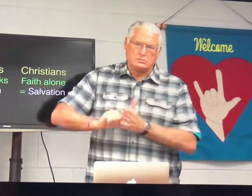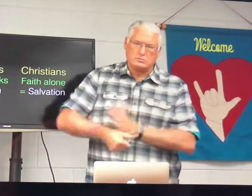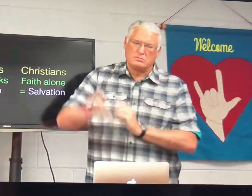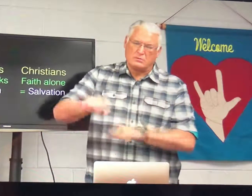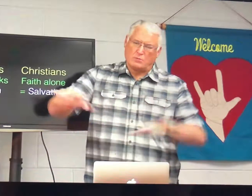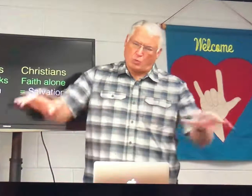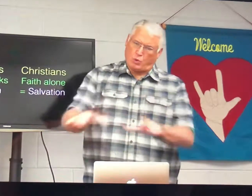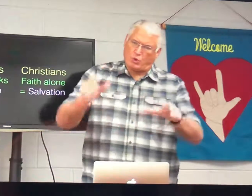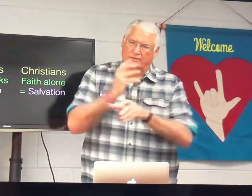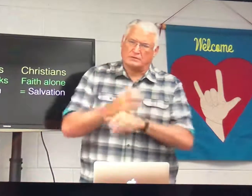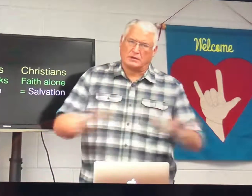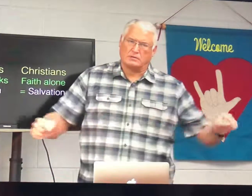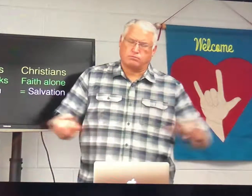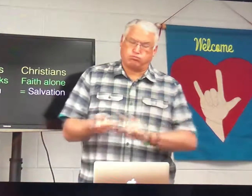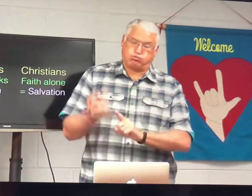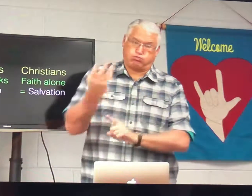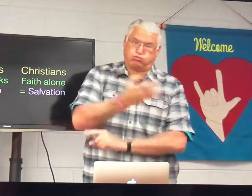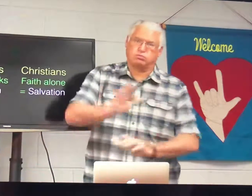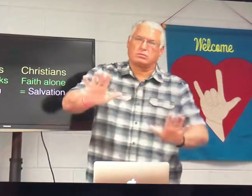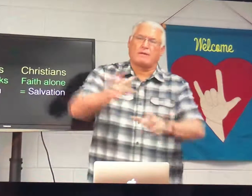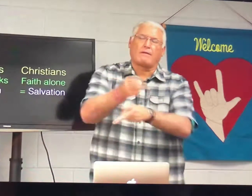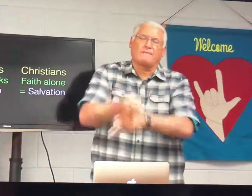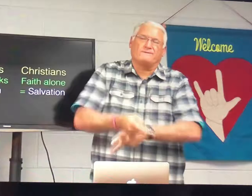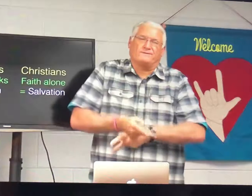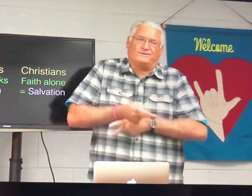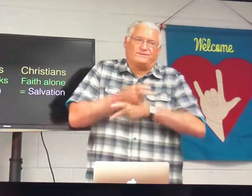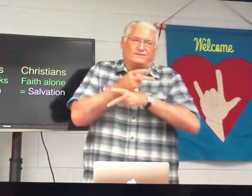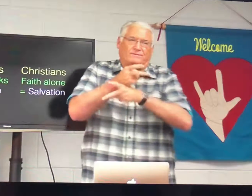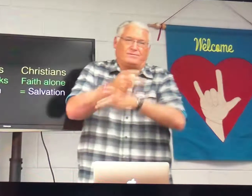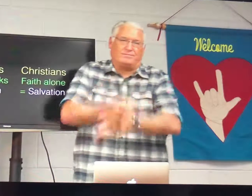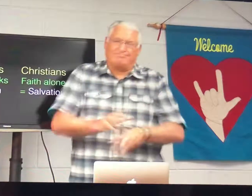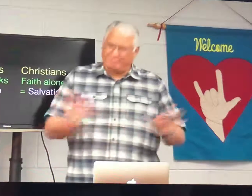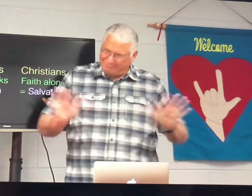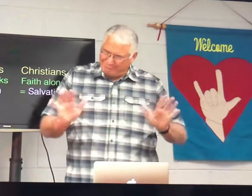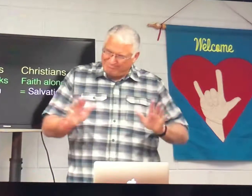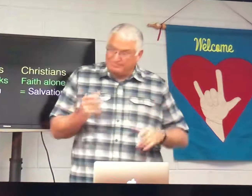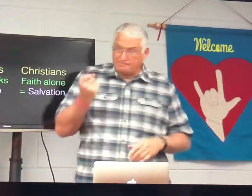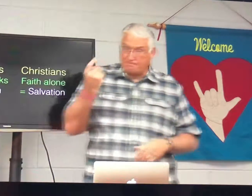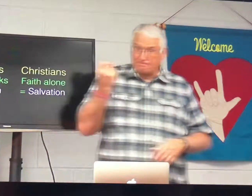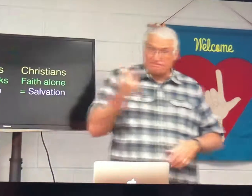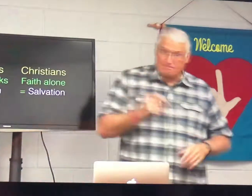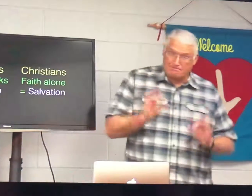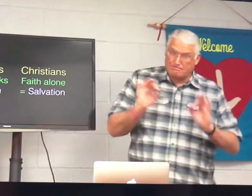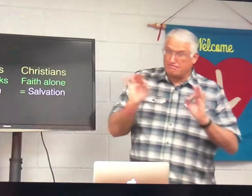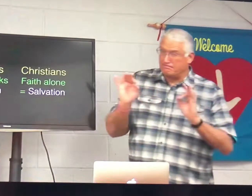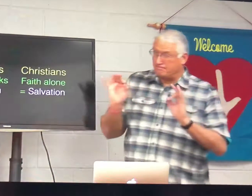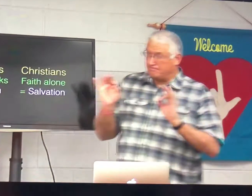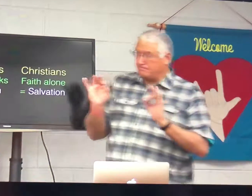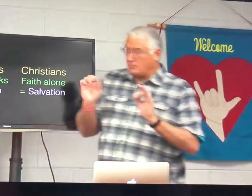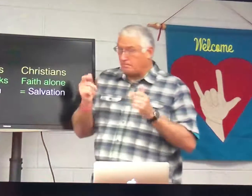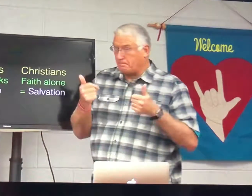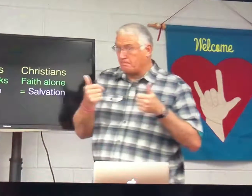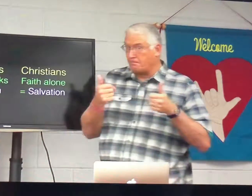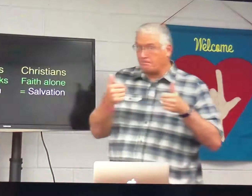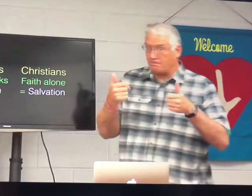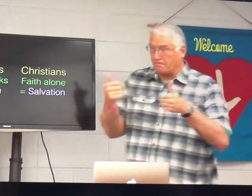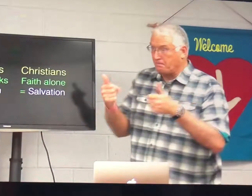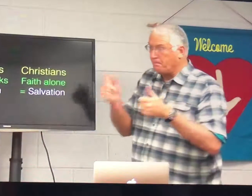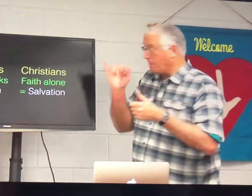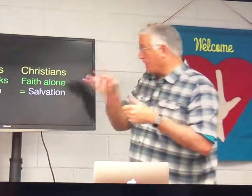then Britton leaving this bullpen. Zach Britton, they have added 8